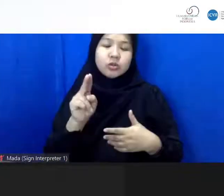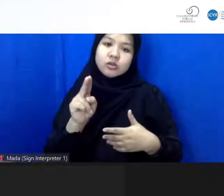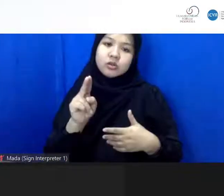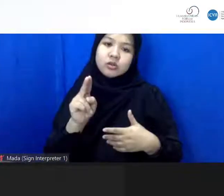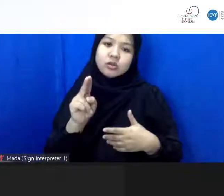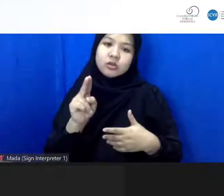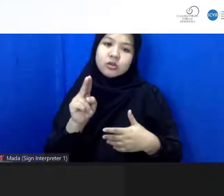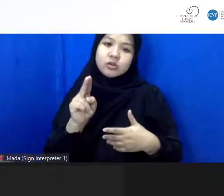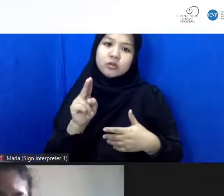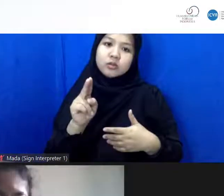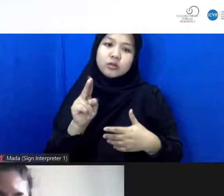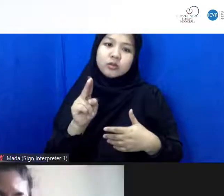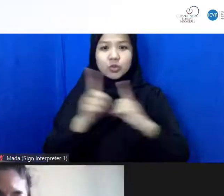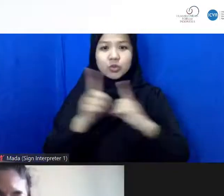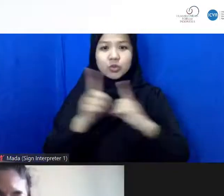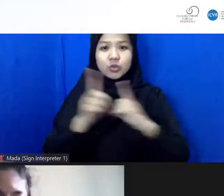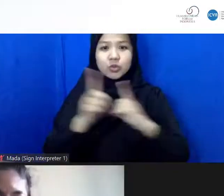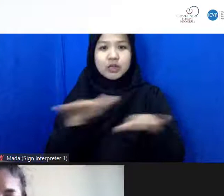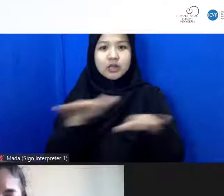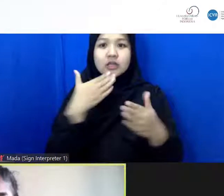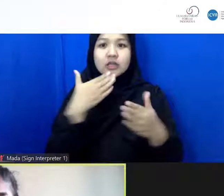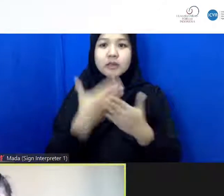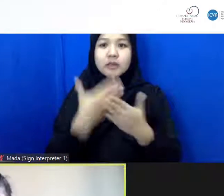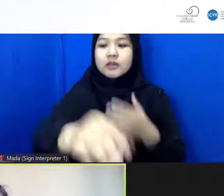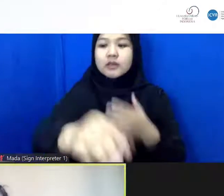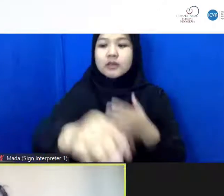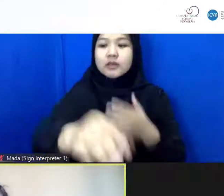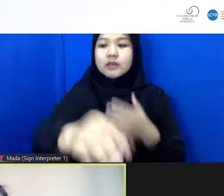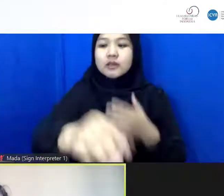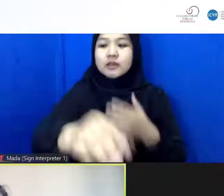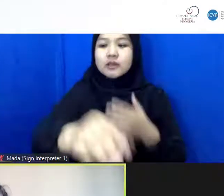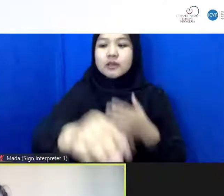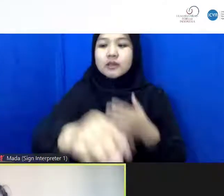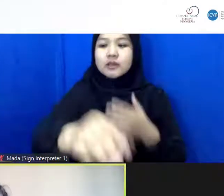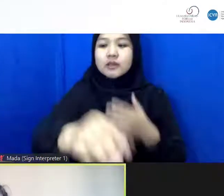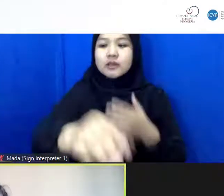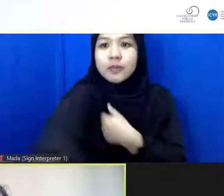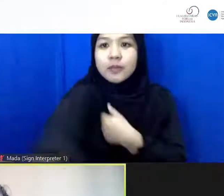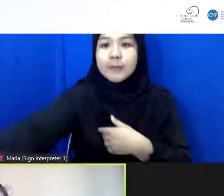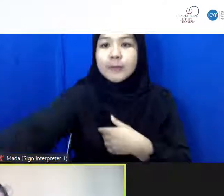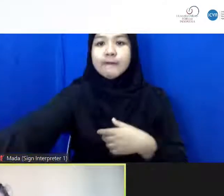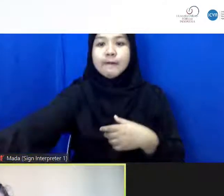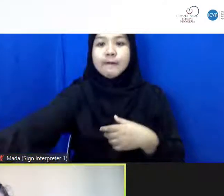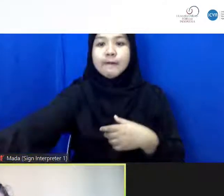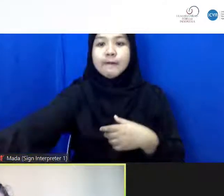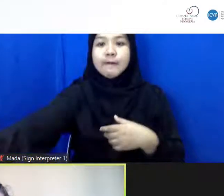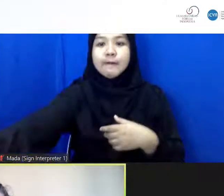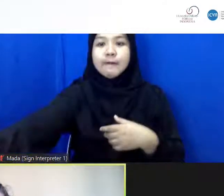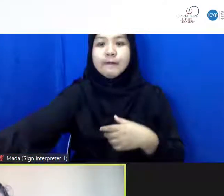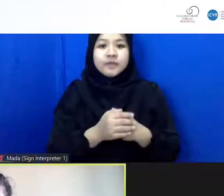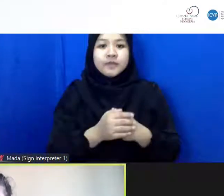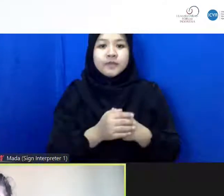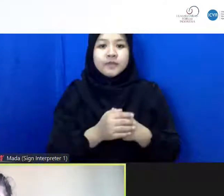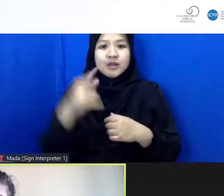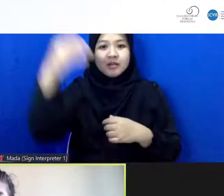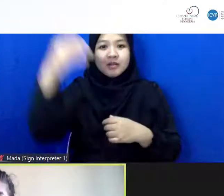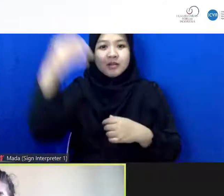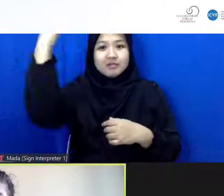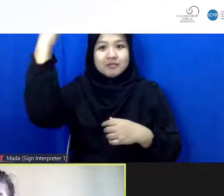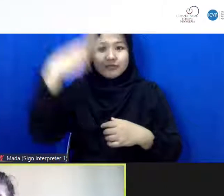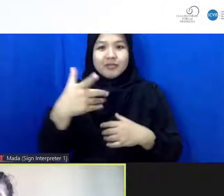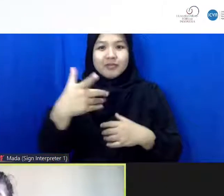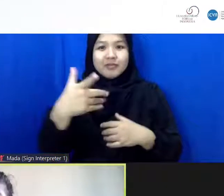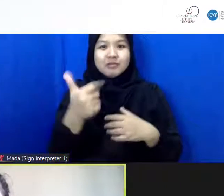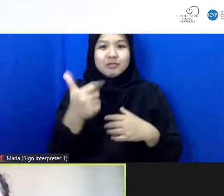Yeah, thanks. Thanks so much, Mickey. You did, I think, a great job of illuminating that jigsaw that you spoke about and the